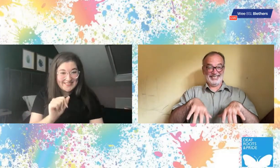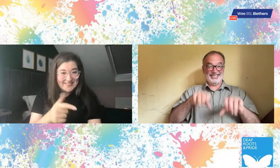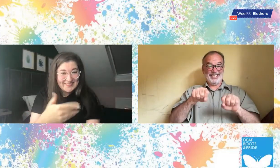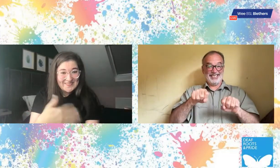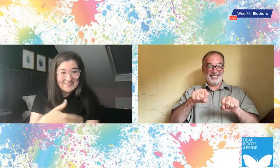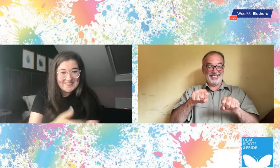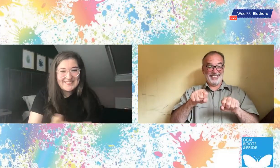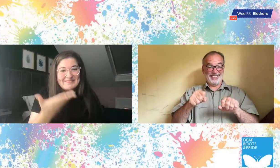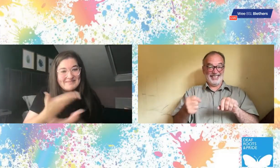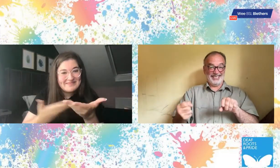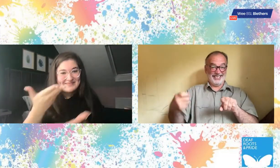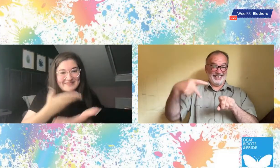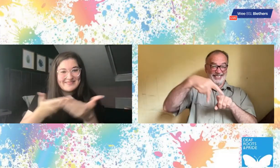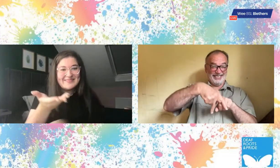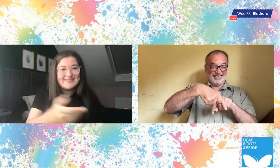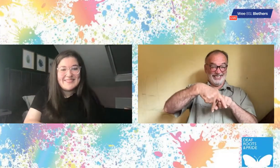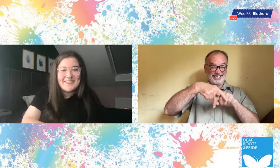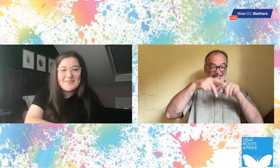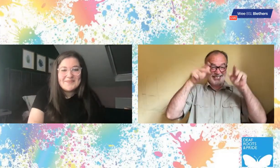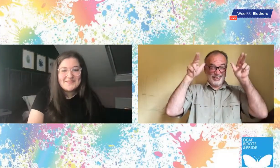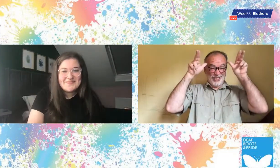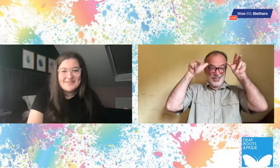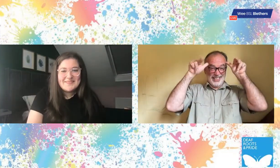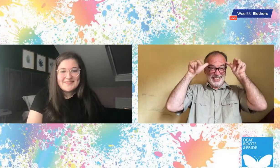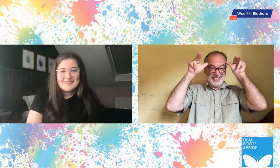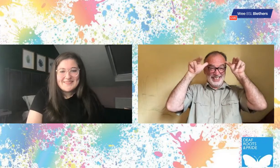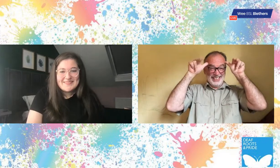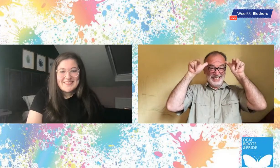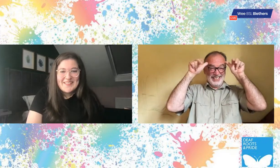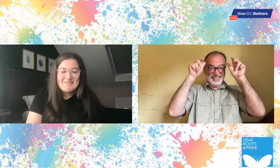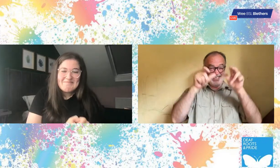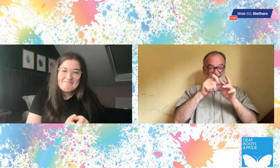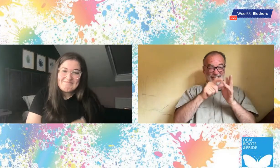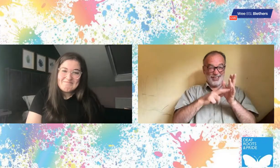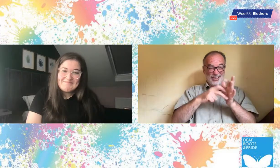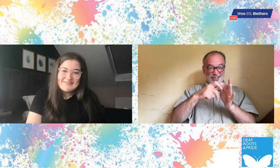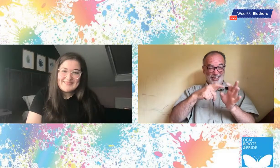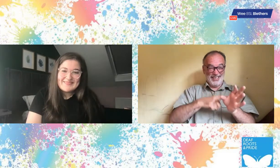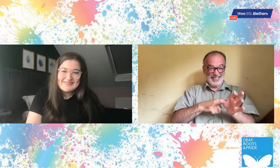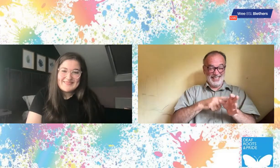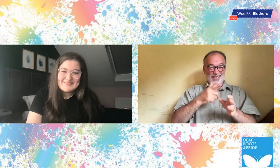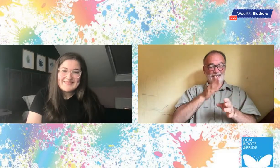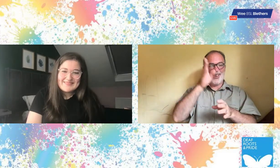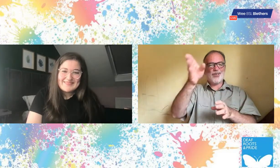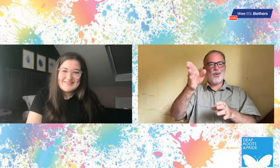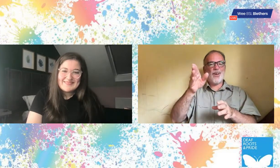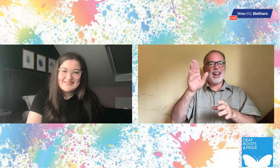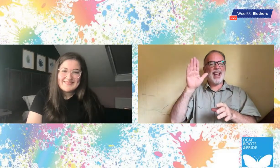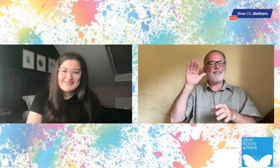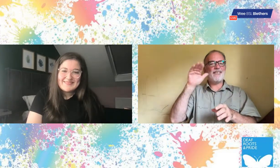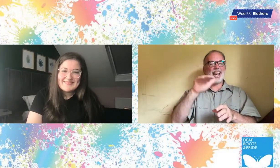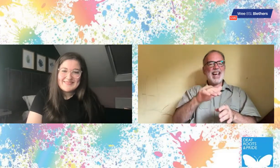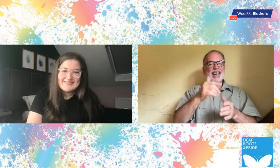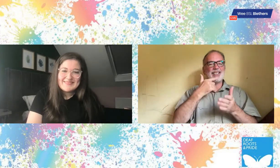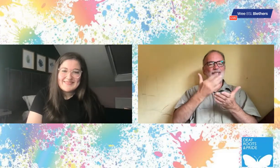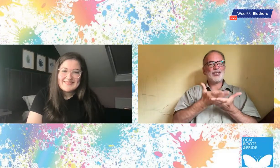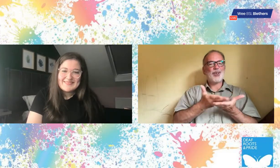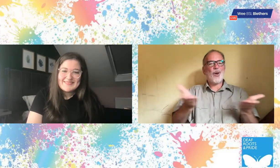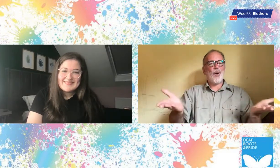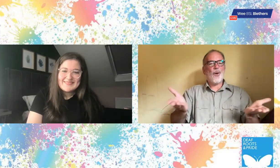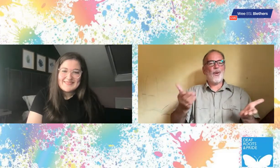That was That you and a no, yes, donkey. that was me on my first donkey ride. Um,